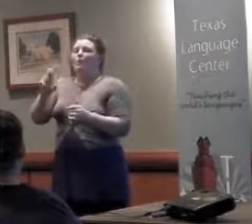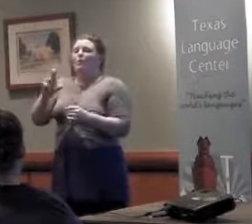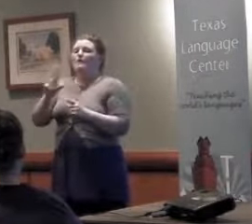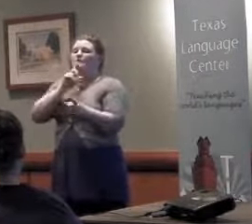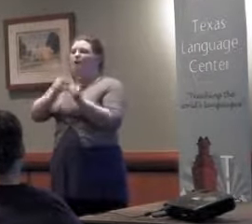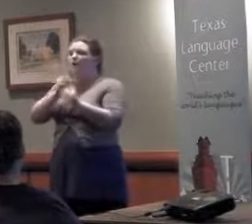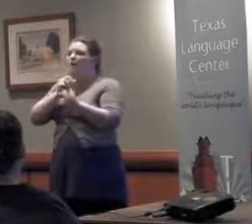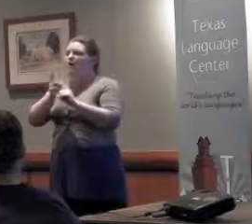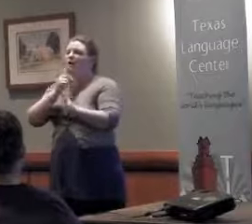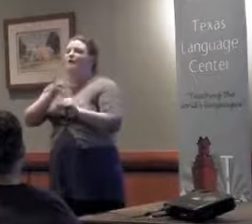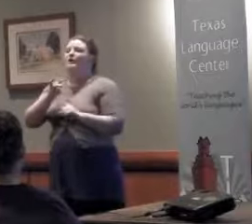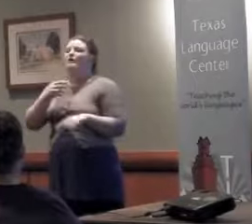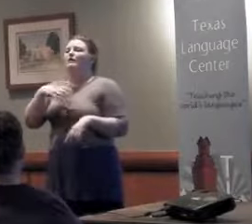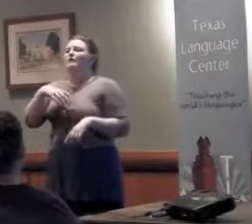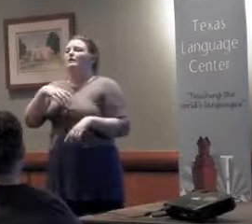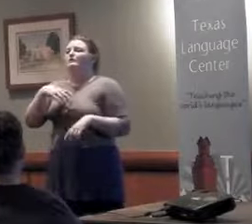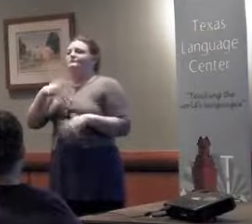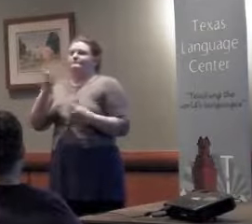of